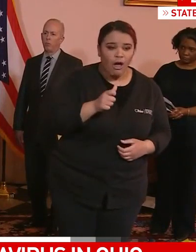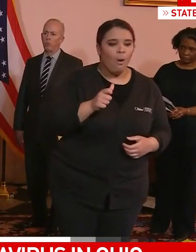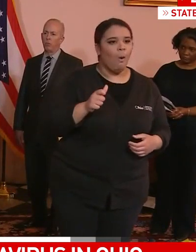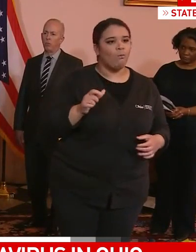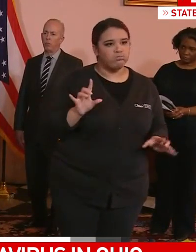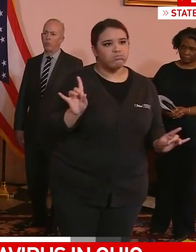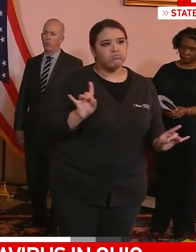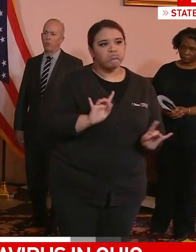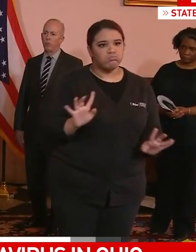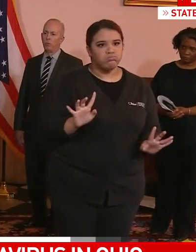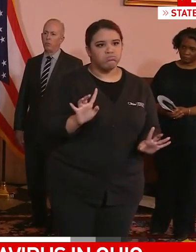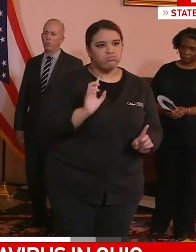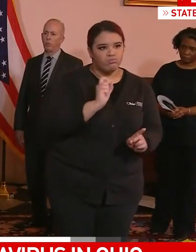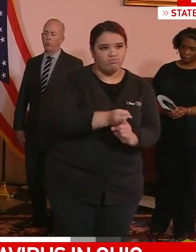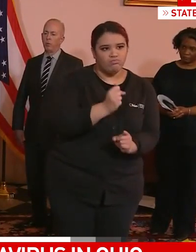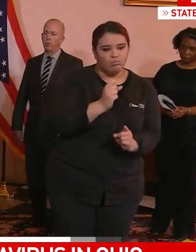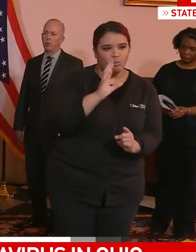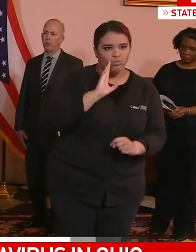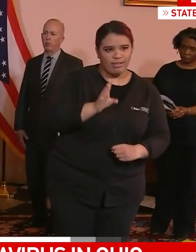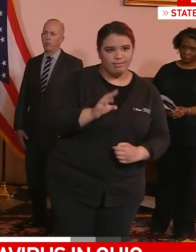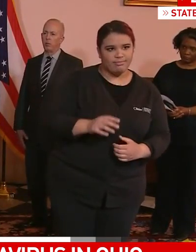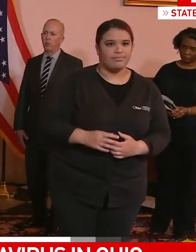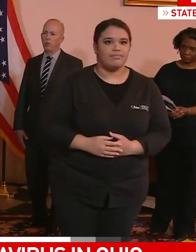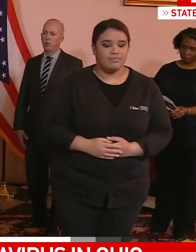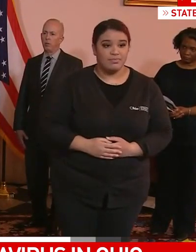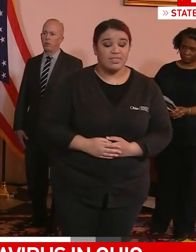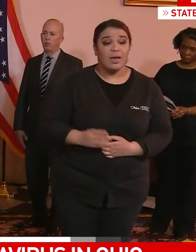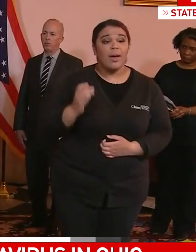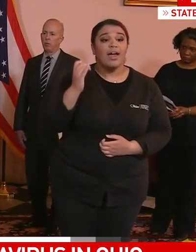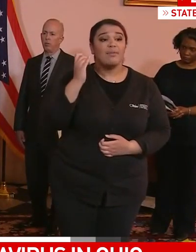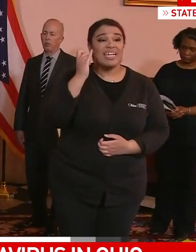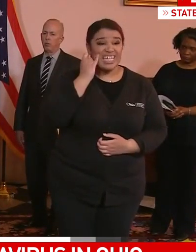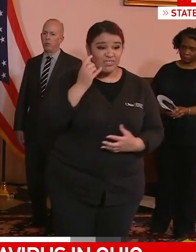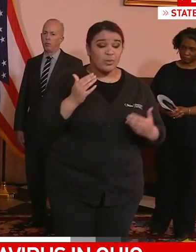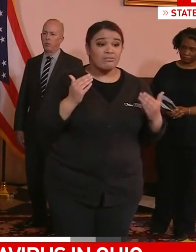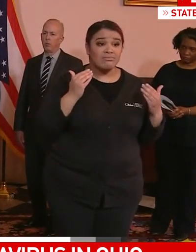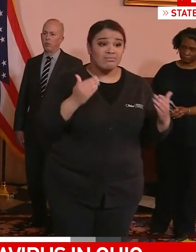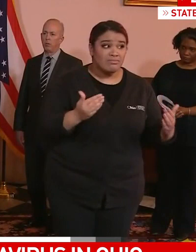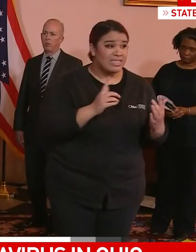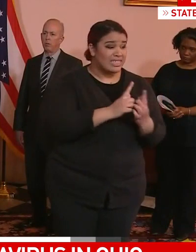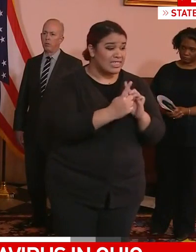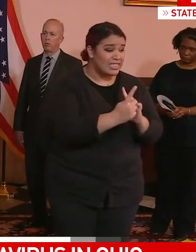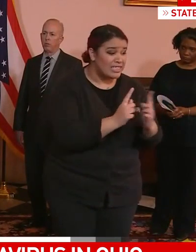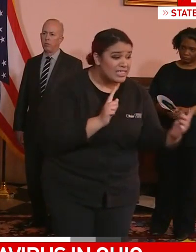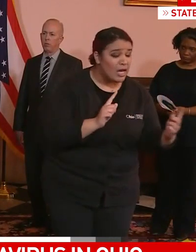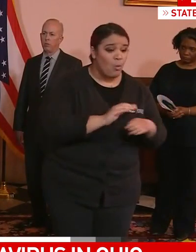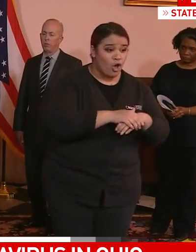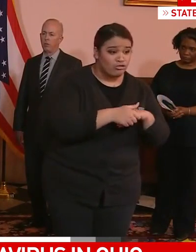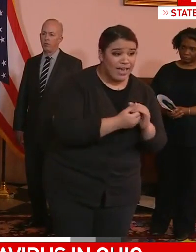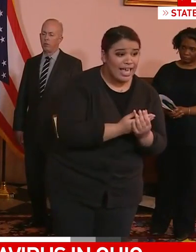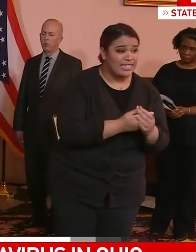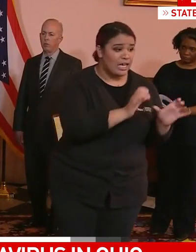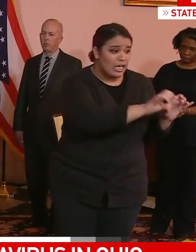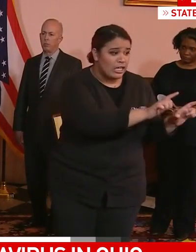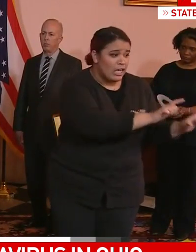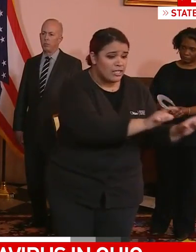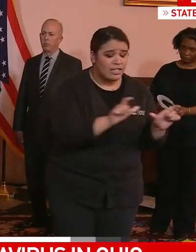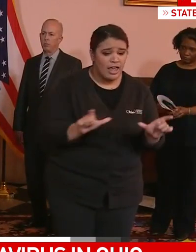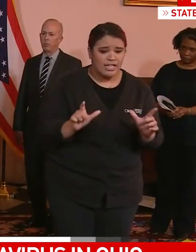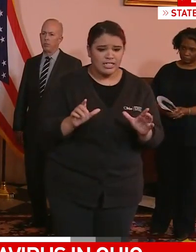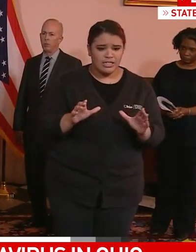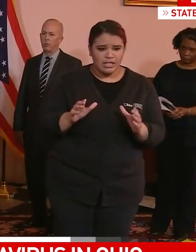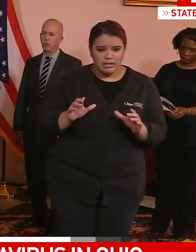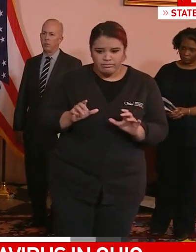surge by these authors' example by 2/3. What we're doing, every one of us can